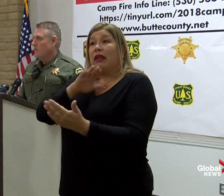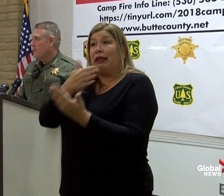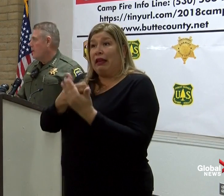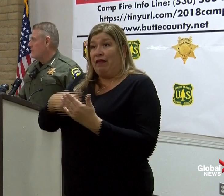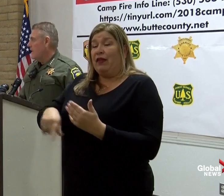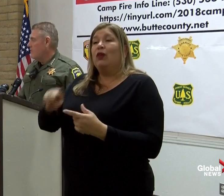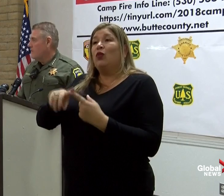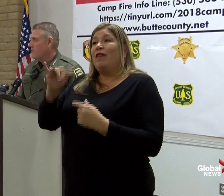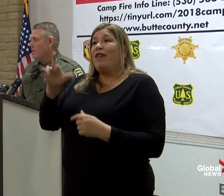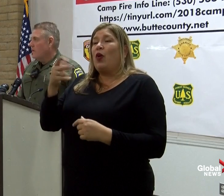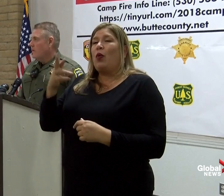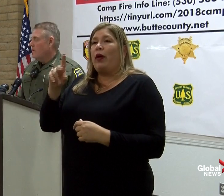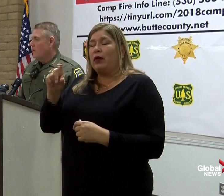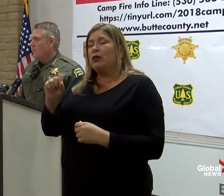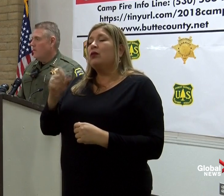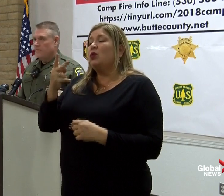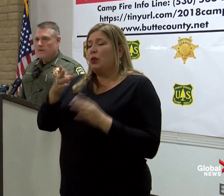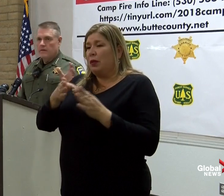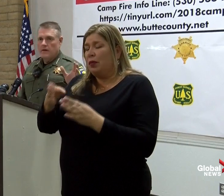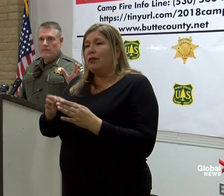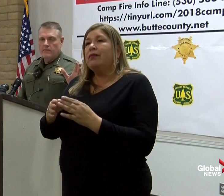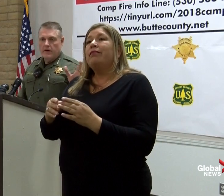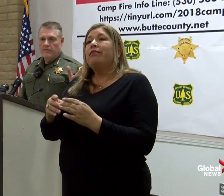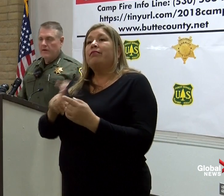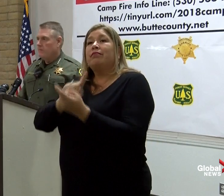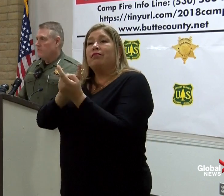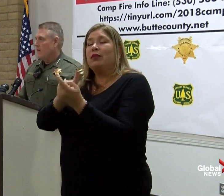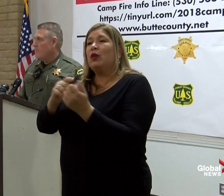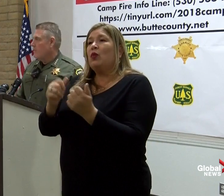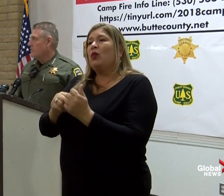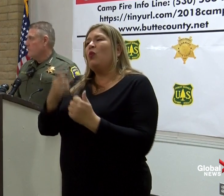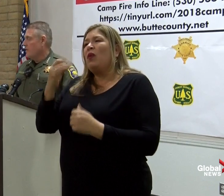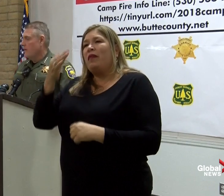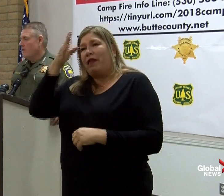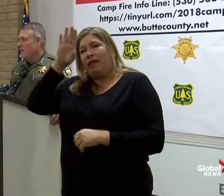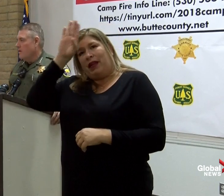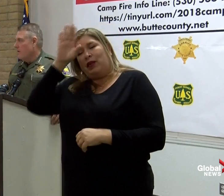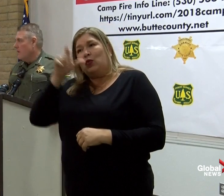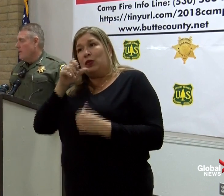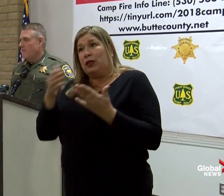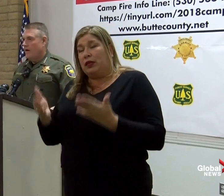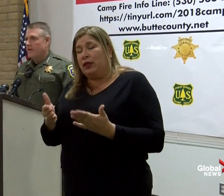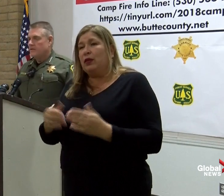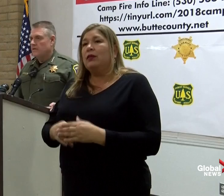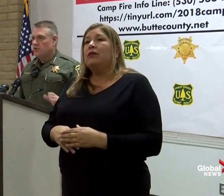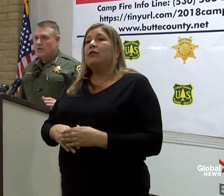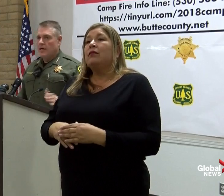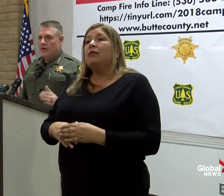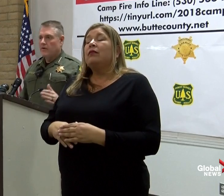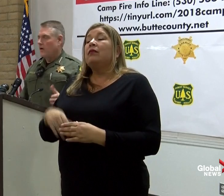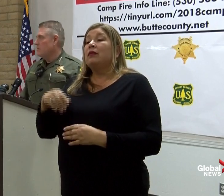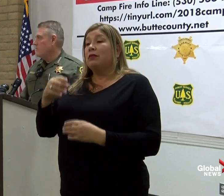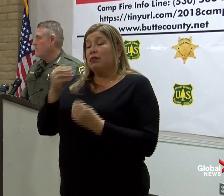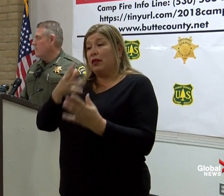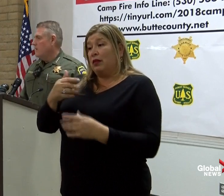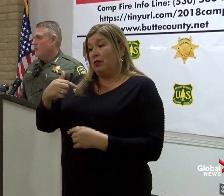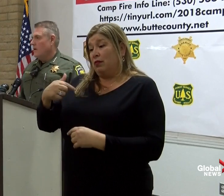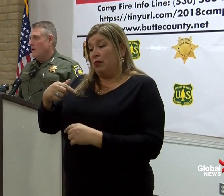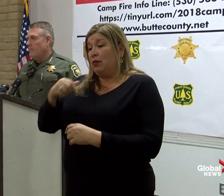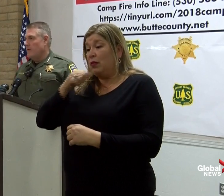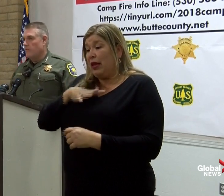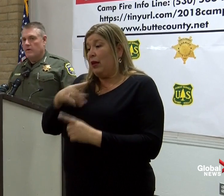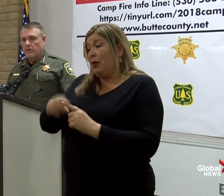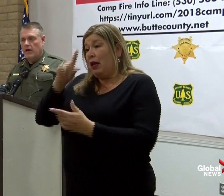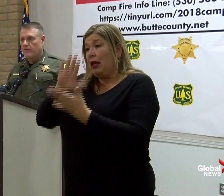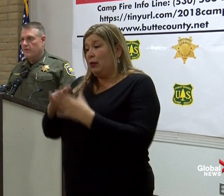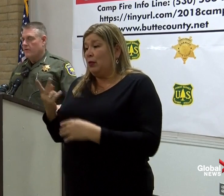fairgrounds, made contact with one of the firefighting staff members who were here, advised that she and her husband